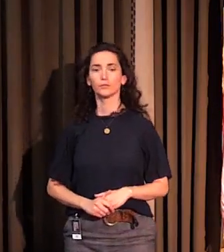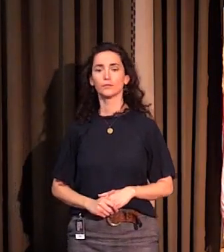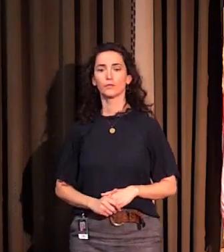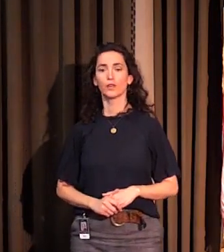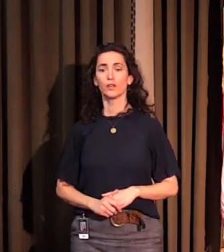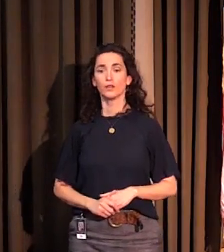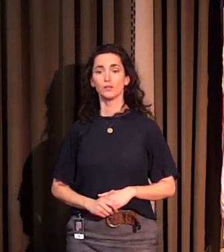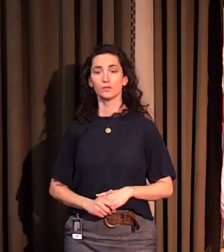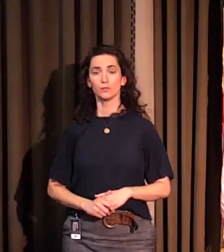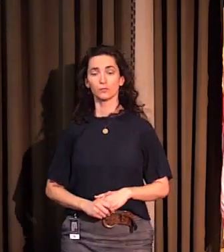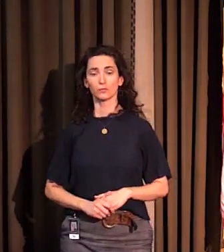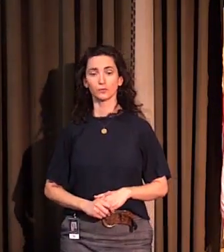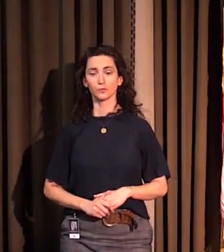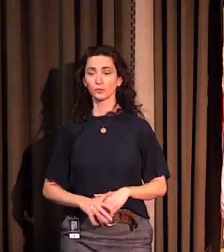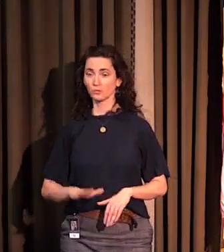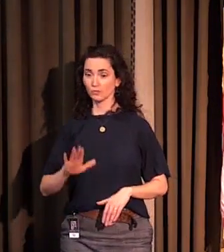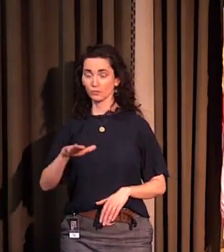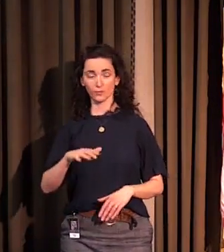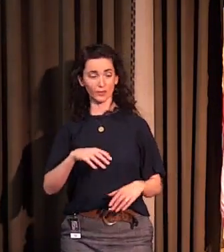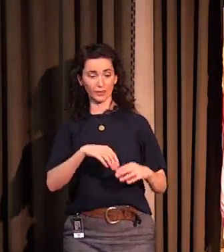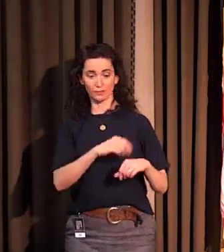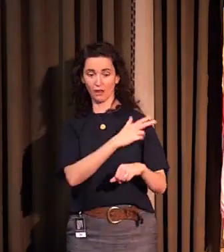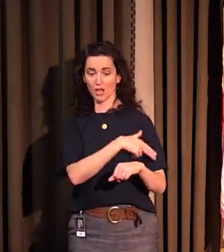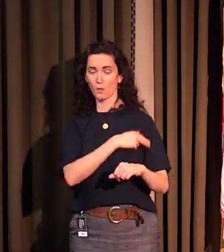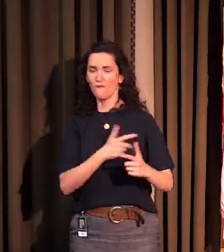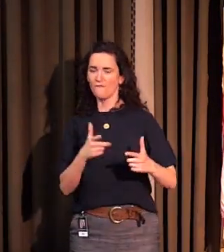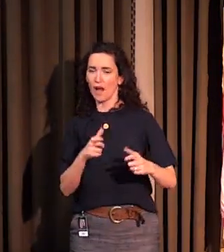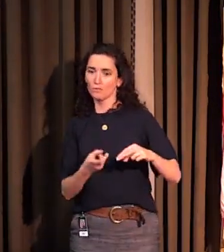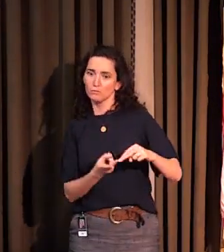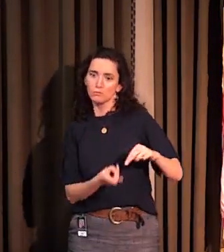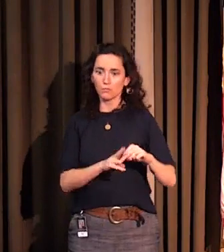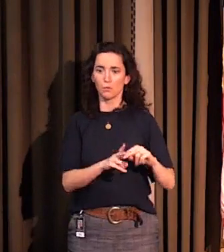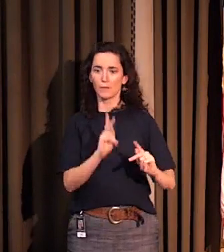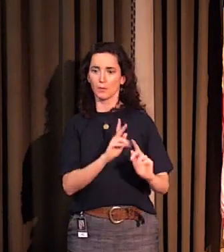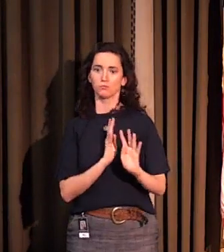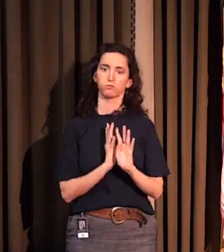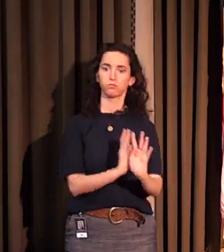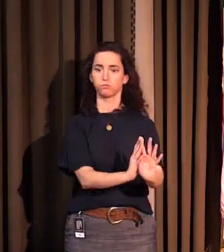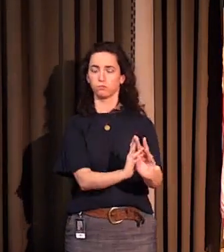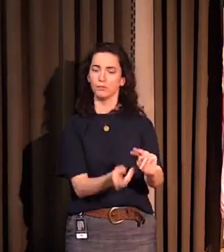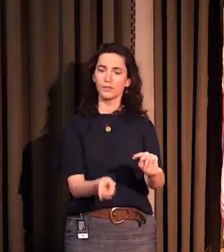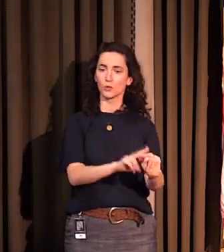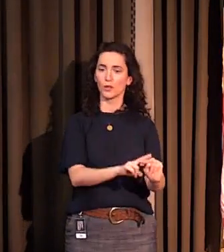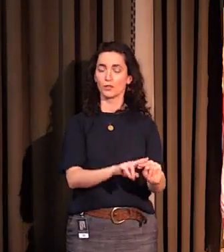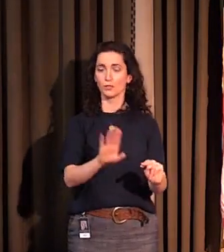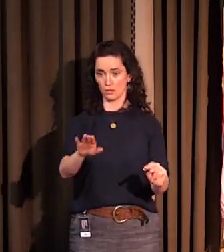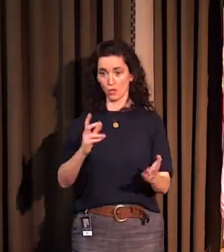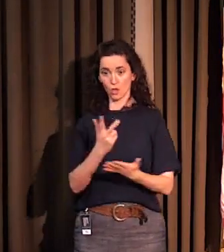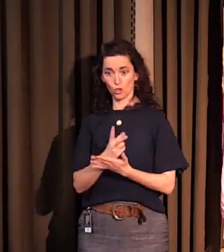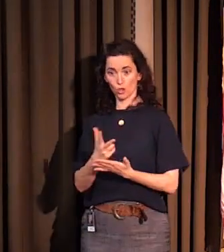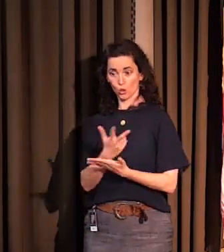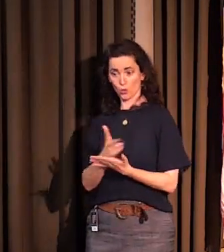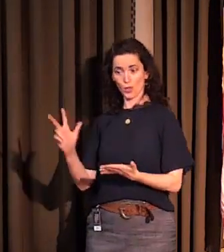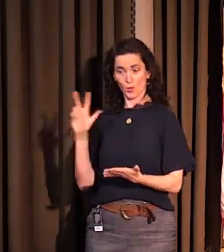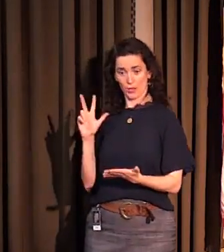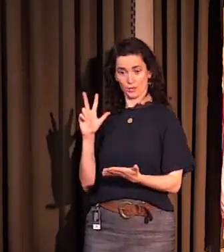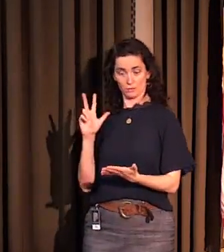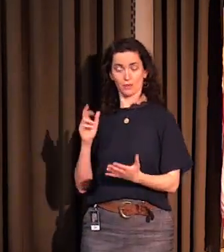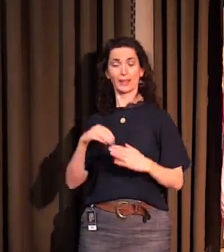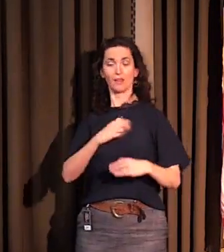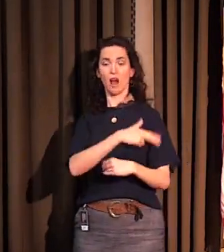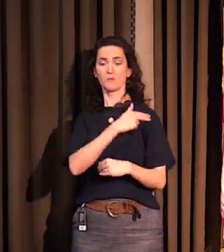impressive this increase in hospitalizations has been. 3 weeks ago, we had about 200 patients with COVID